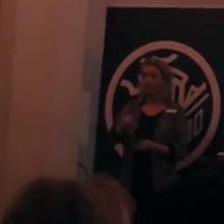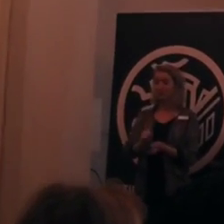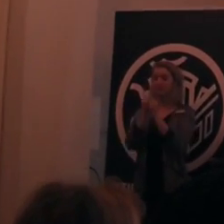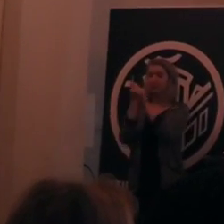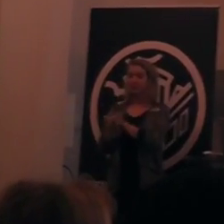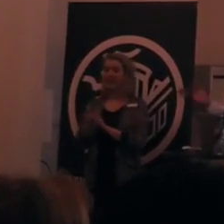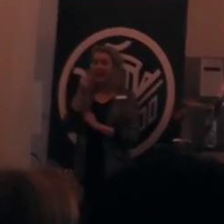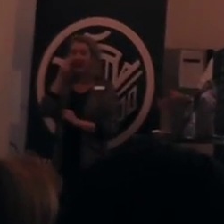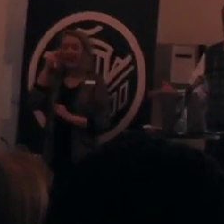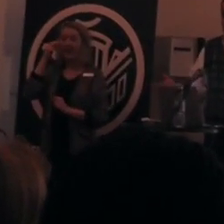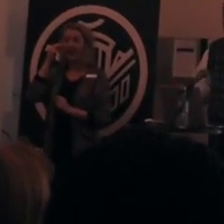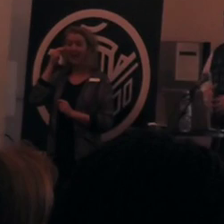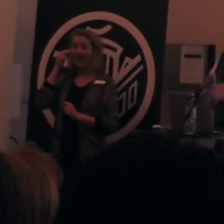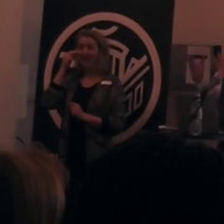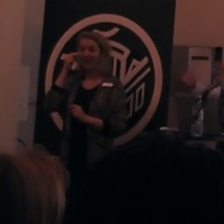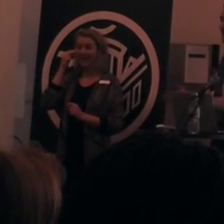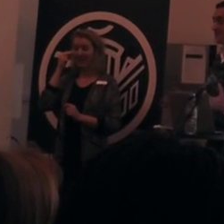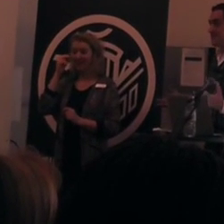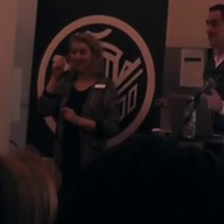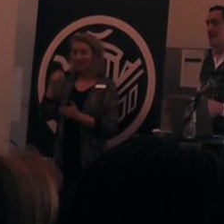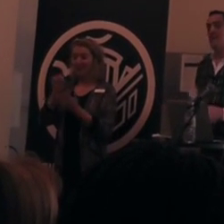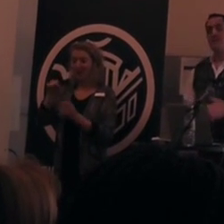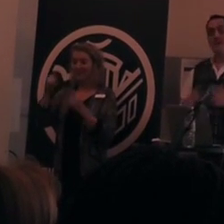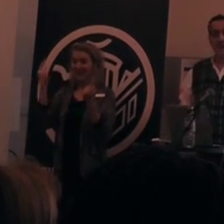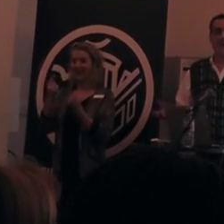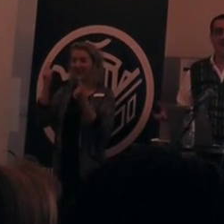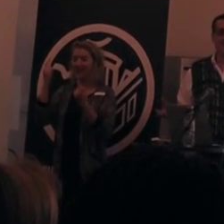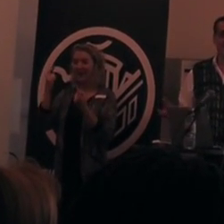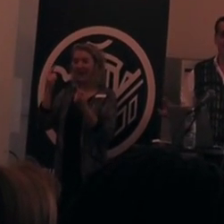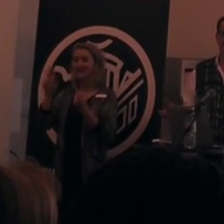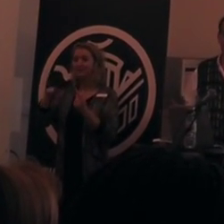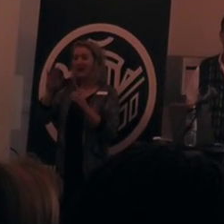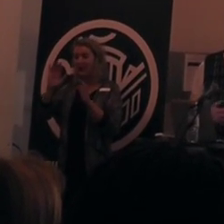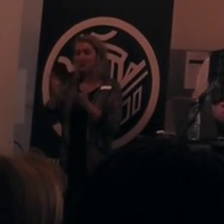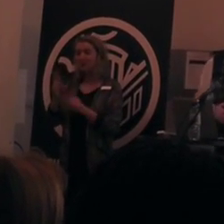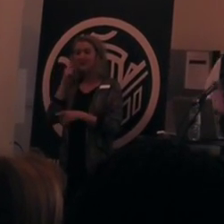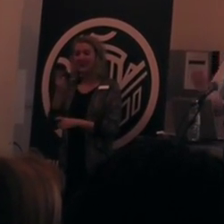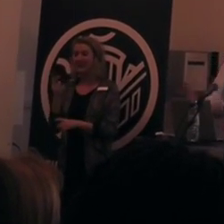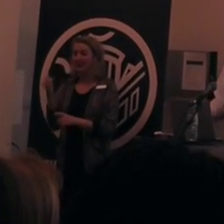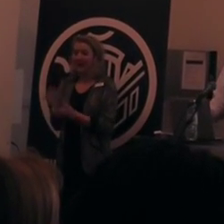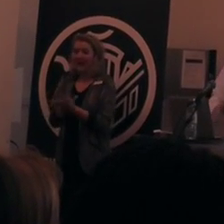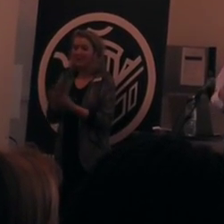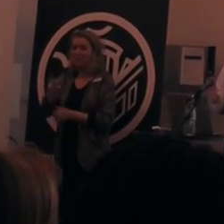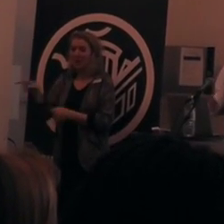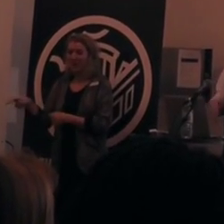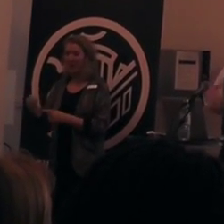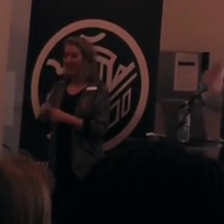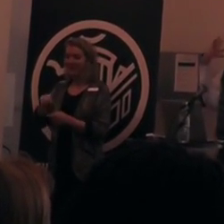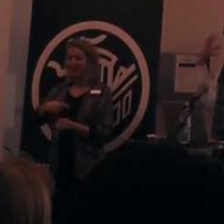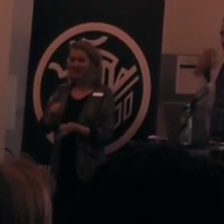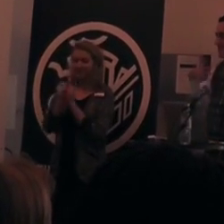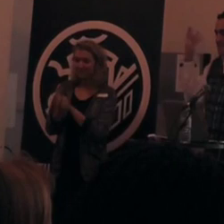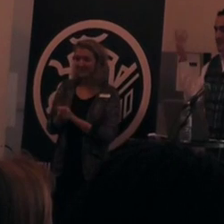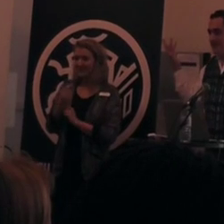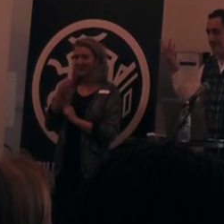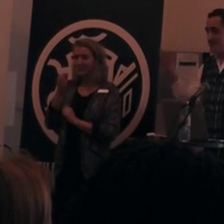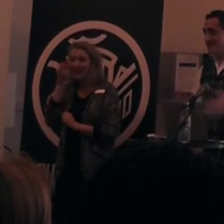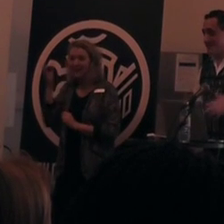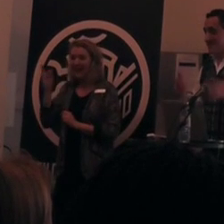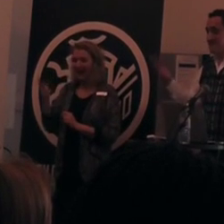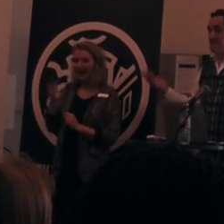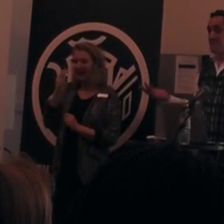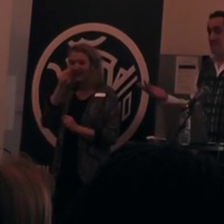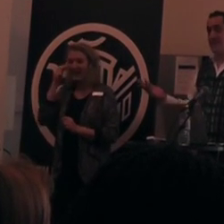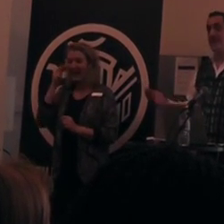no discrimination, because we'd be everywhere. We'd be visible. But we can't. We don't turn pink or purple or have rainbow